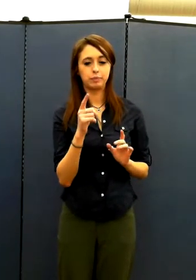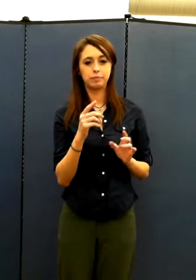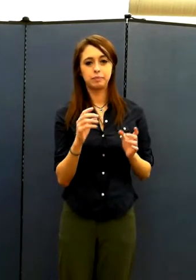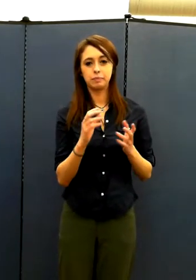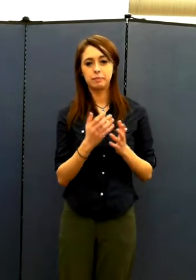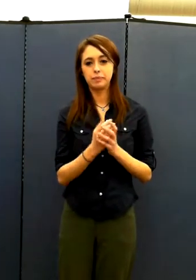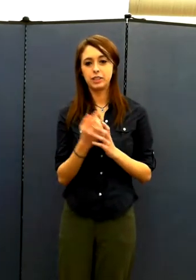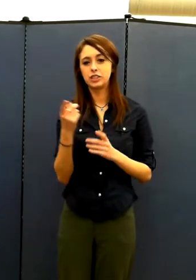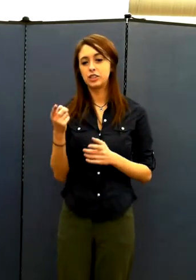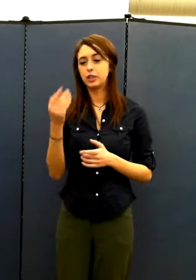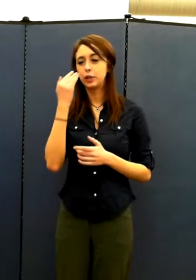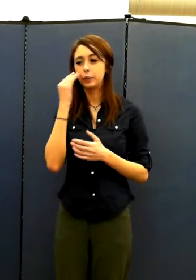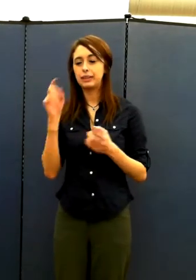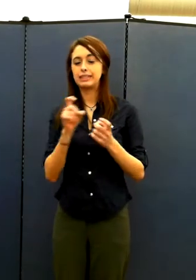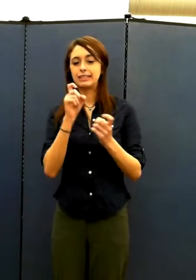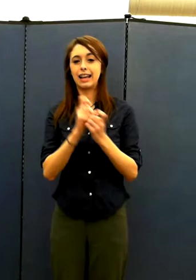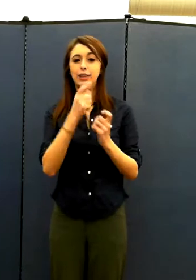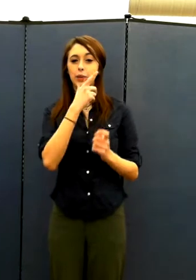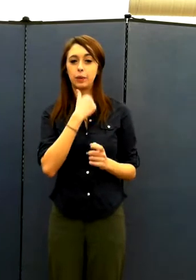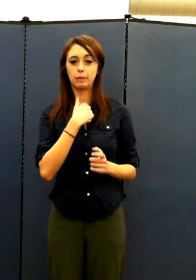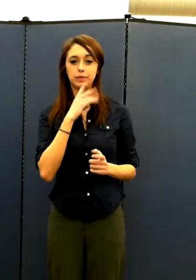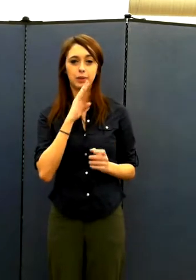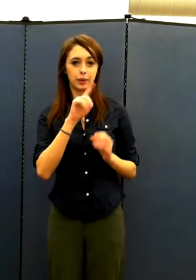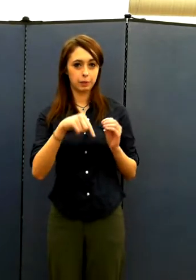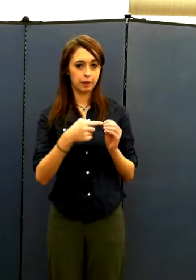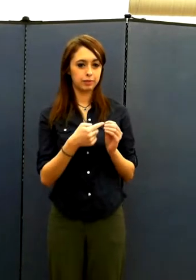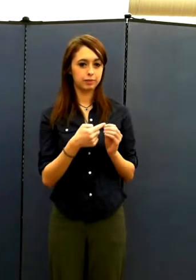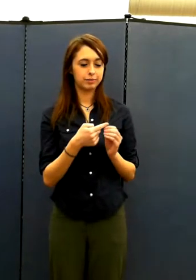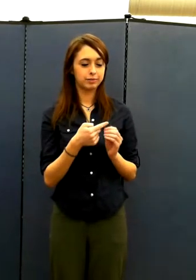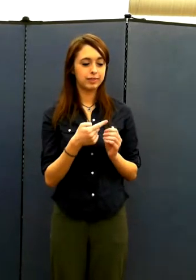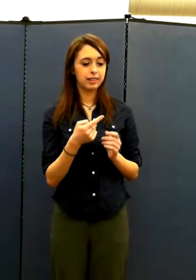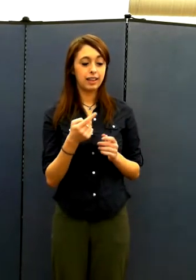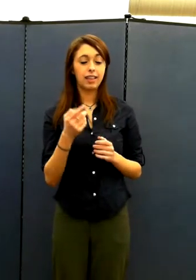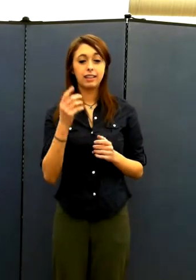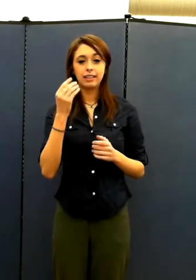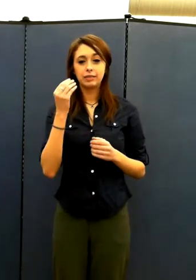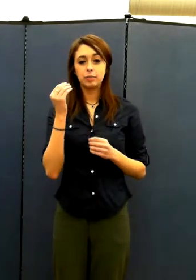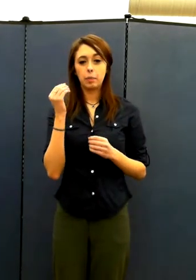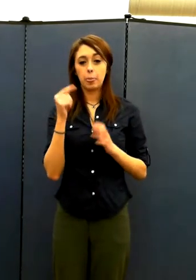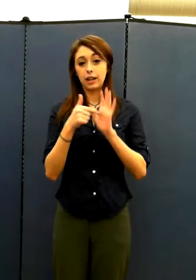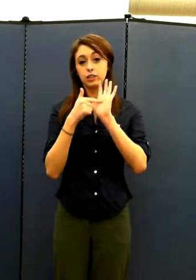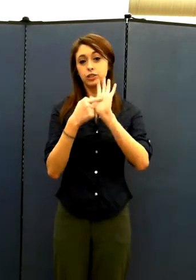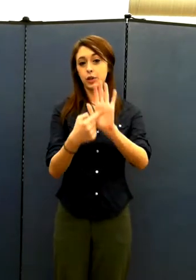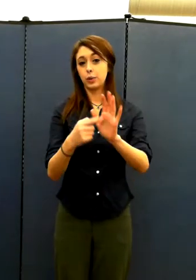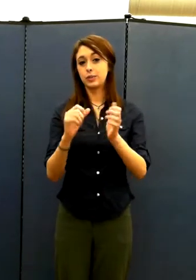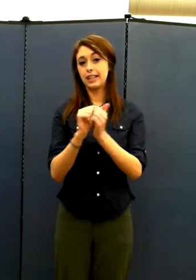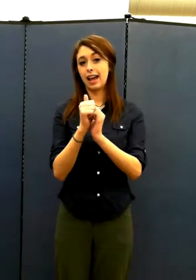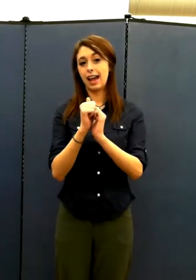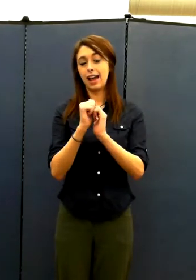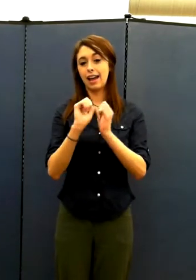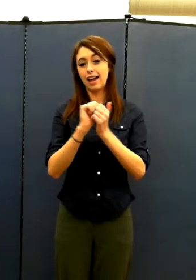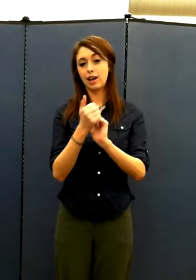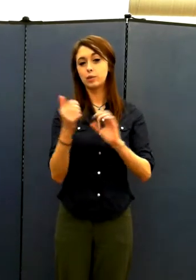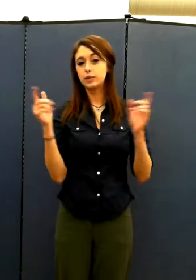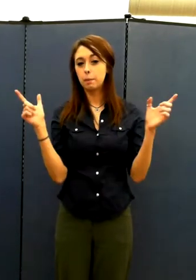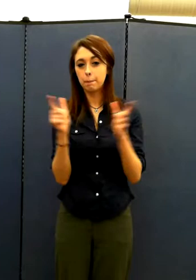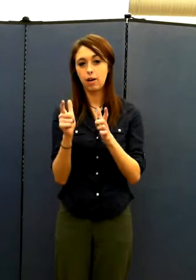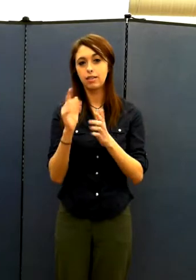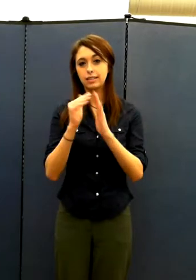And it just goes to show you how teeny tiny the deaf world and the deaf community are. So just be cautious, even though you might think, oh,